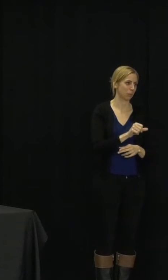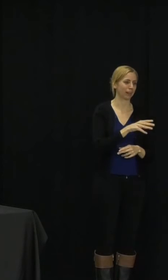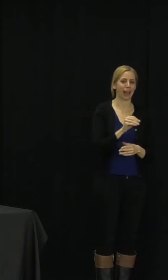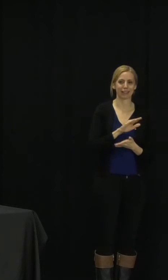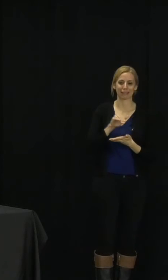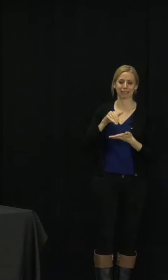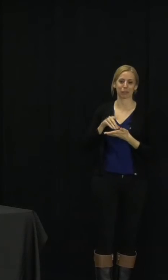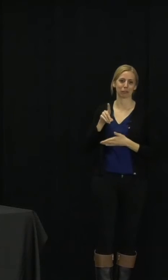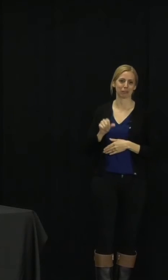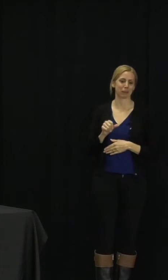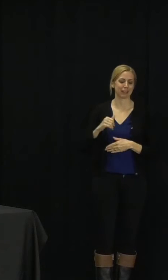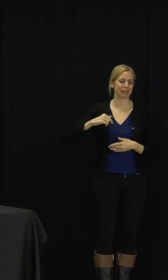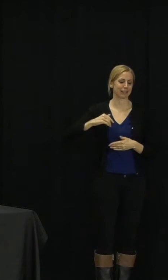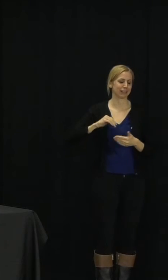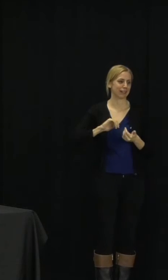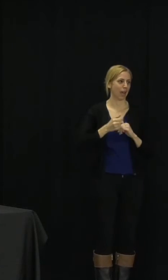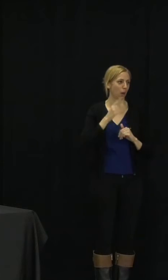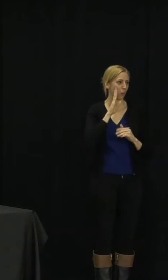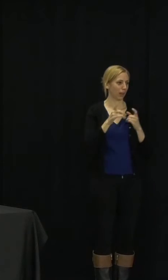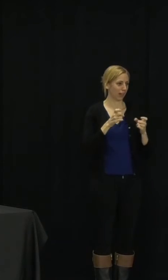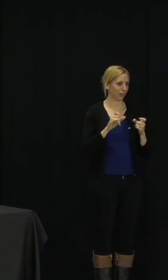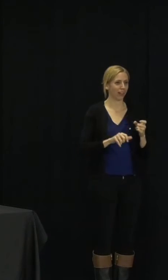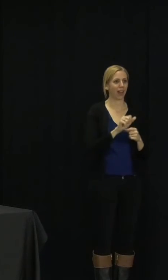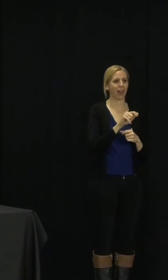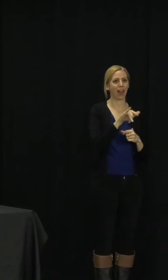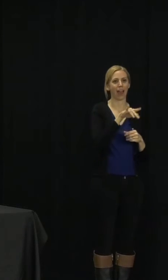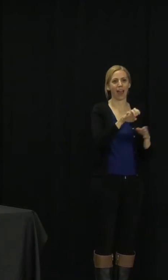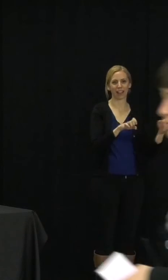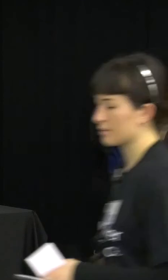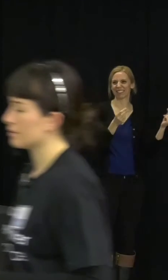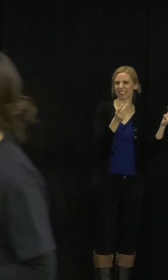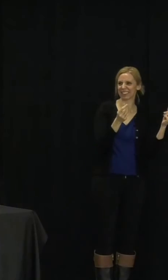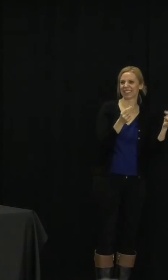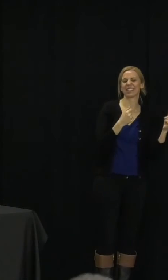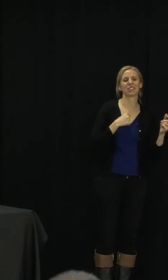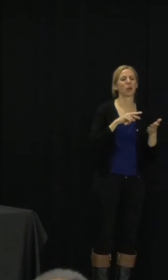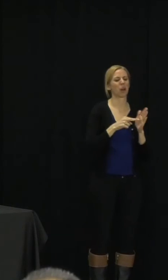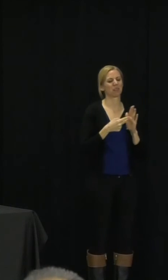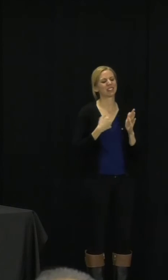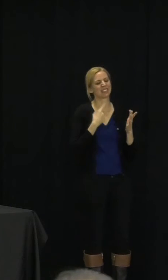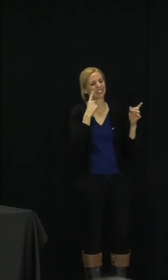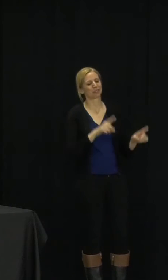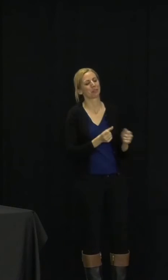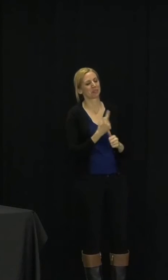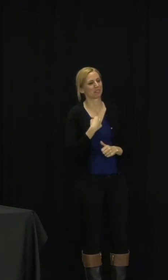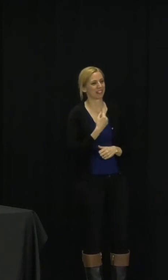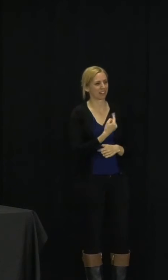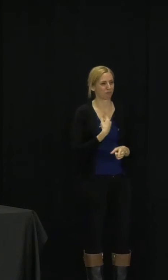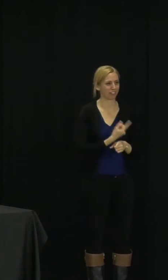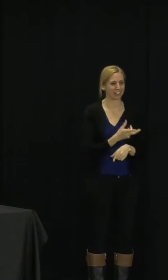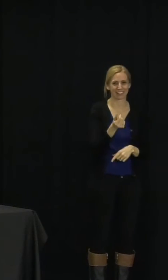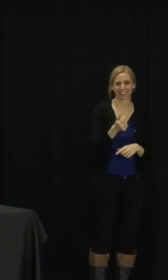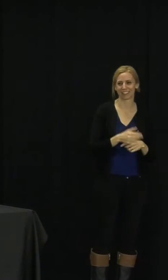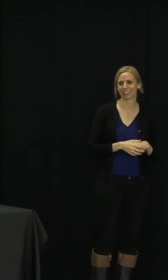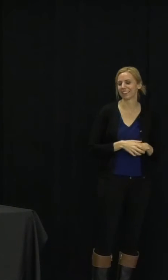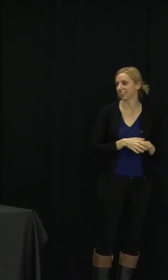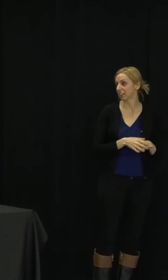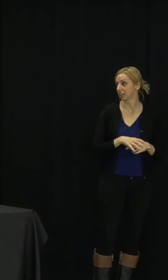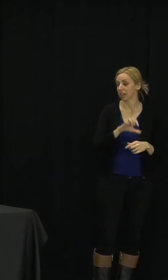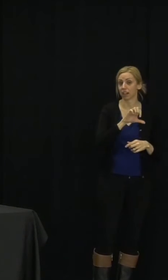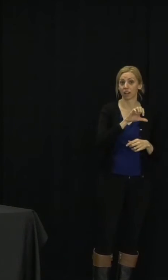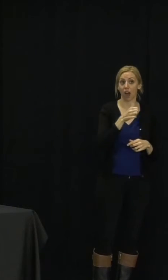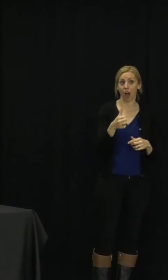And Ariel, I'm going to ask you to raise your hand and stand up there. This is Ariel, our Interim Director of Public Programs. If you're interested in learning more about